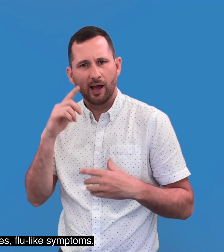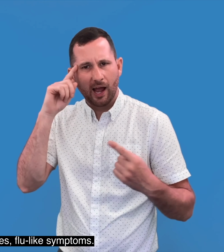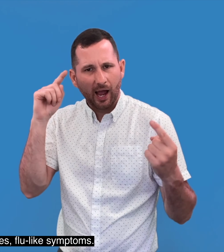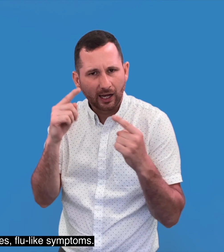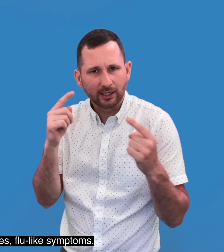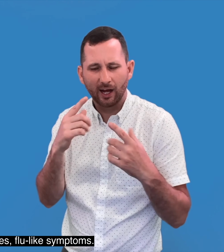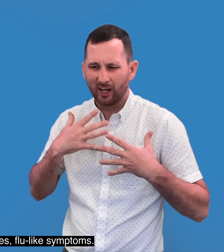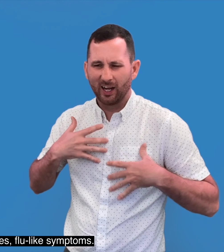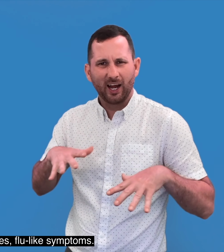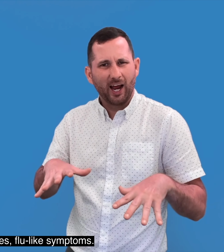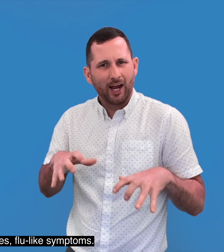and flu-like symptoms.